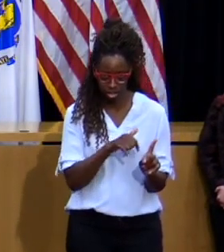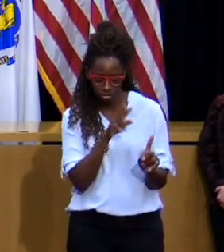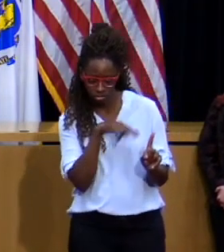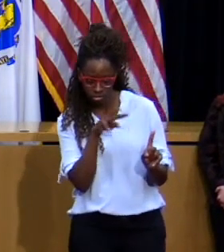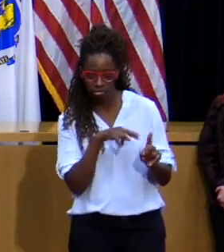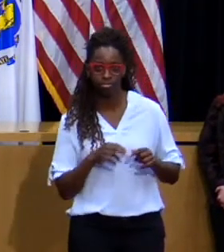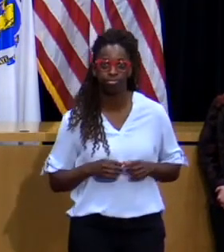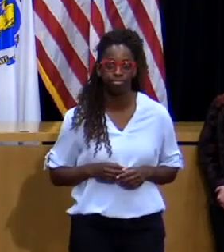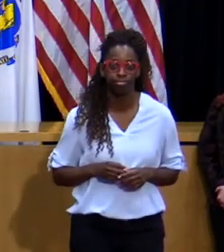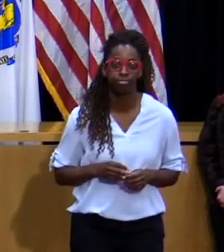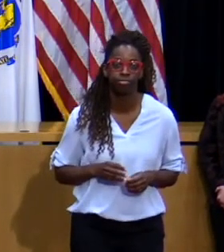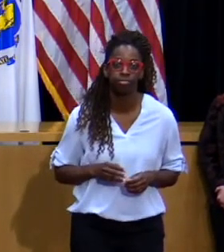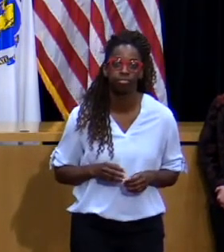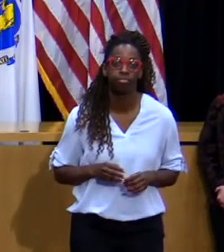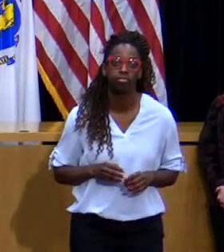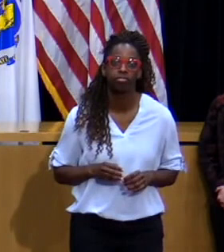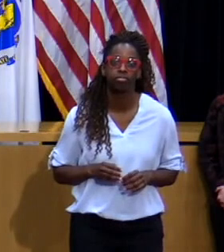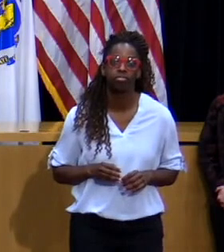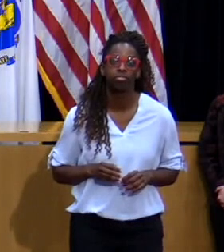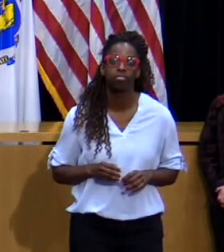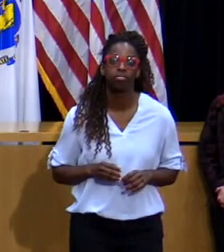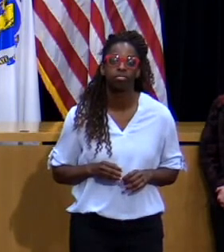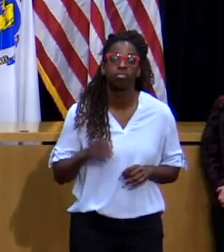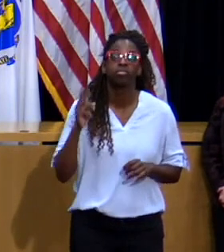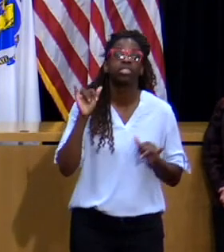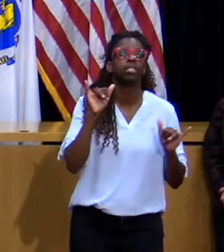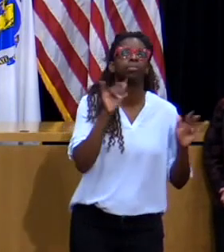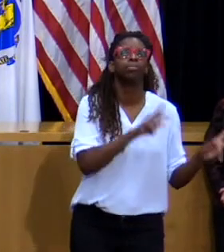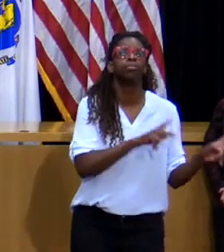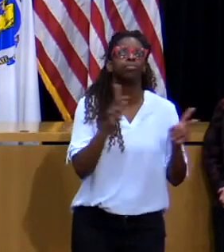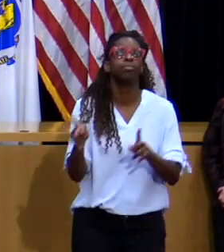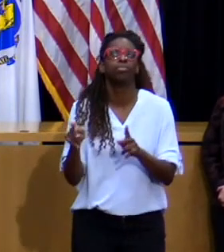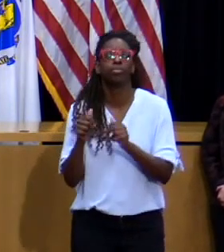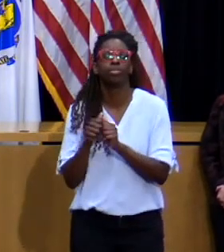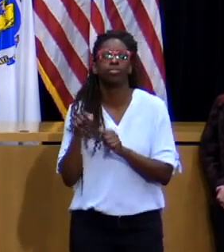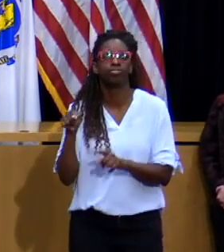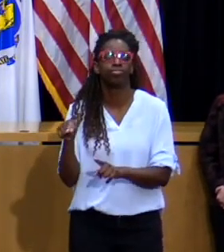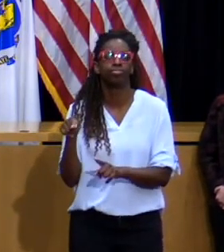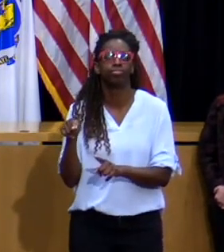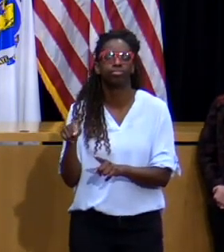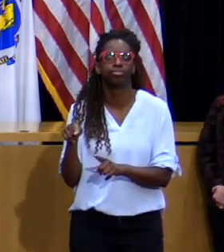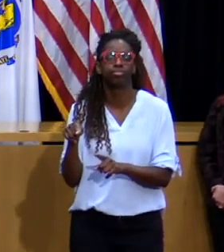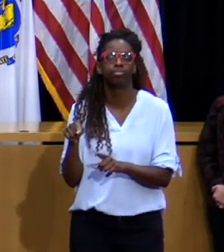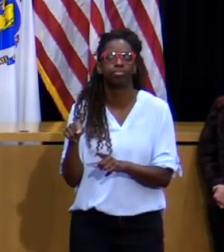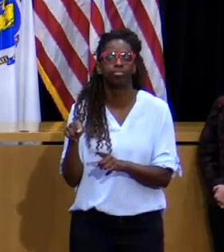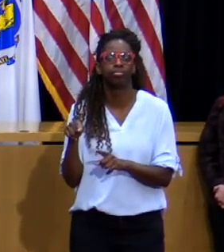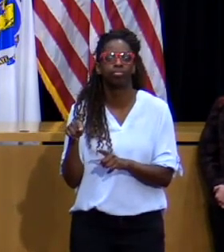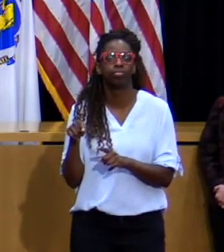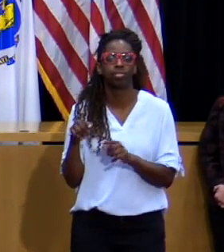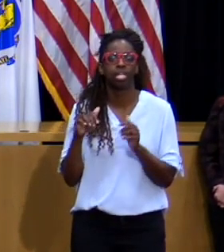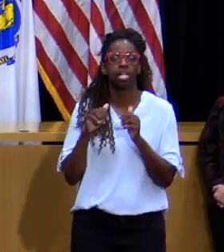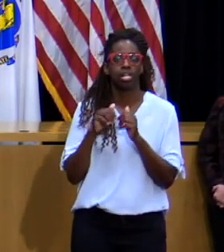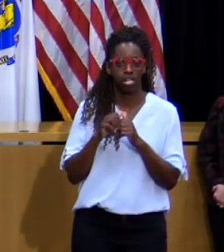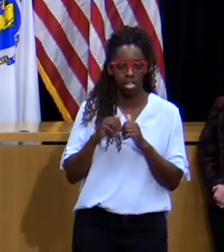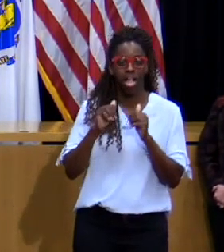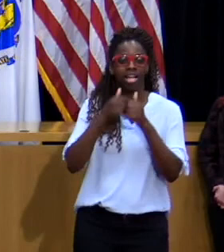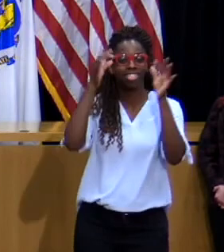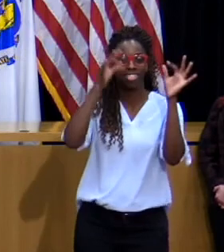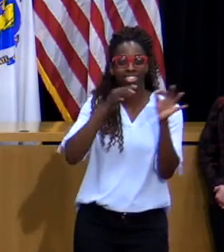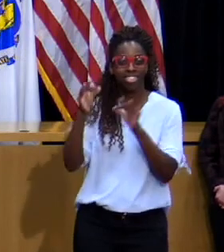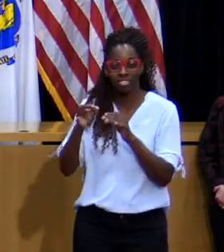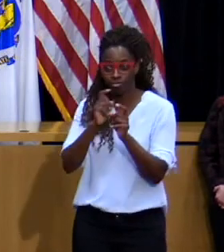This is very similar to how we manage vaccine distribution every year